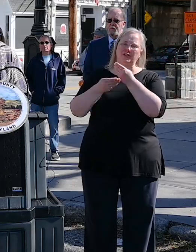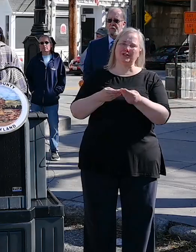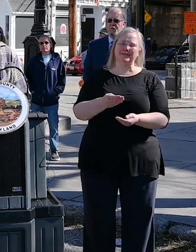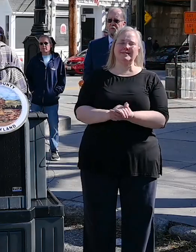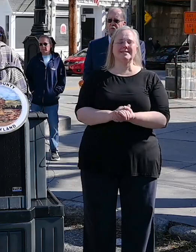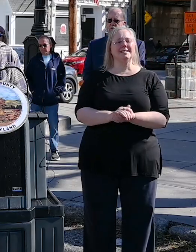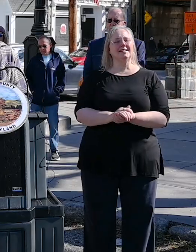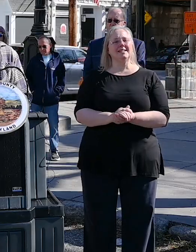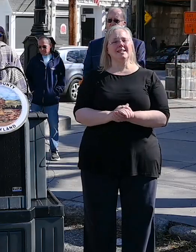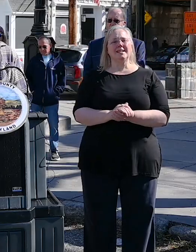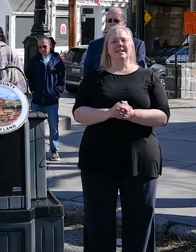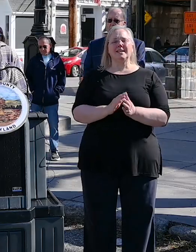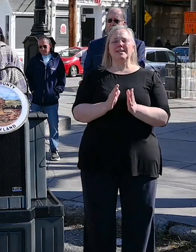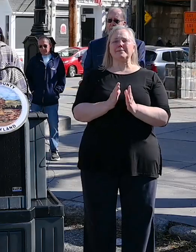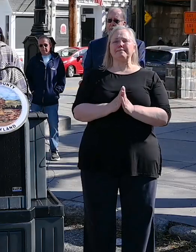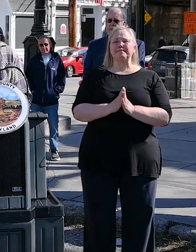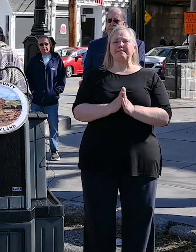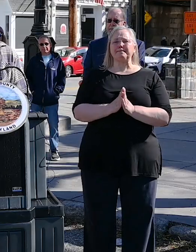But